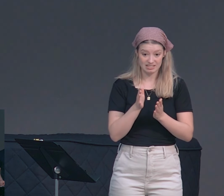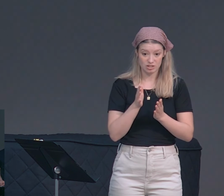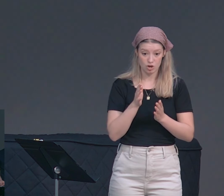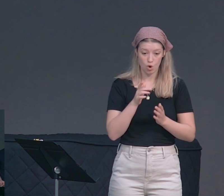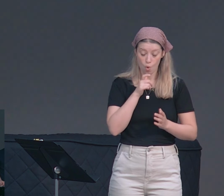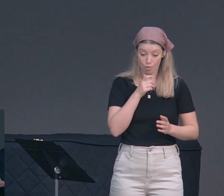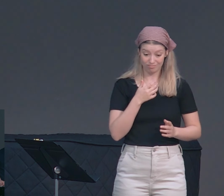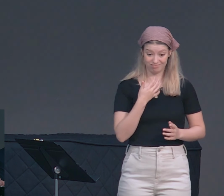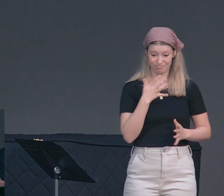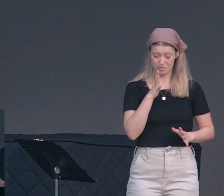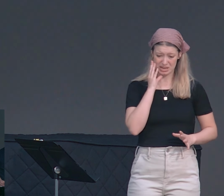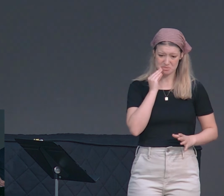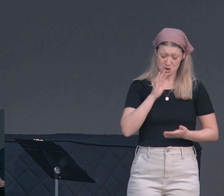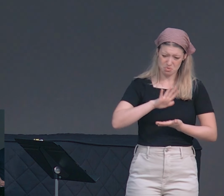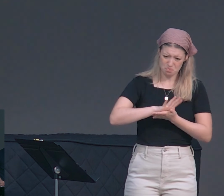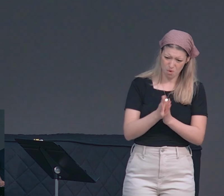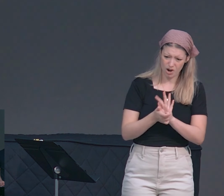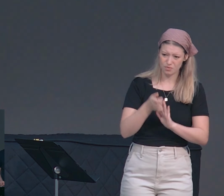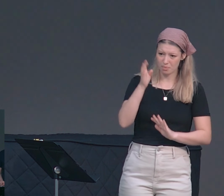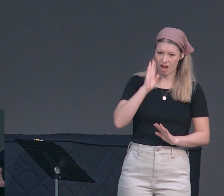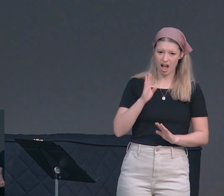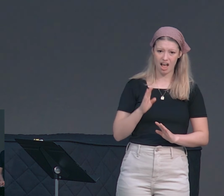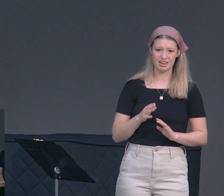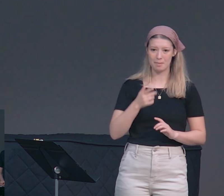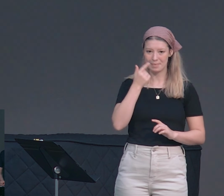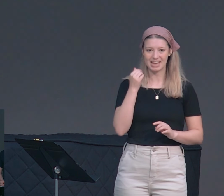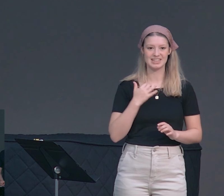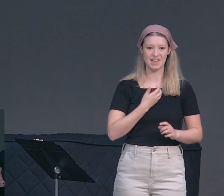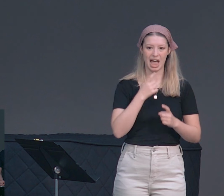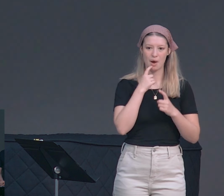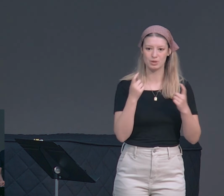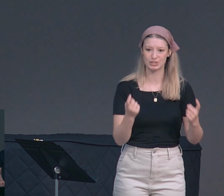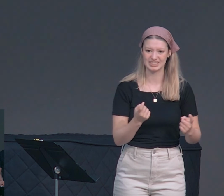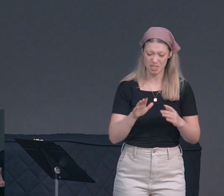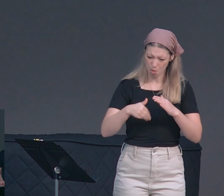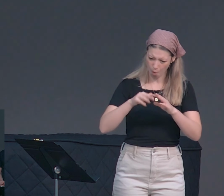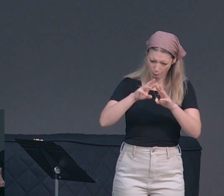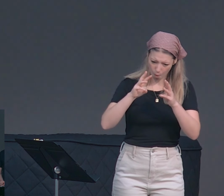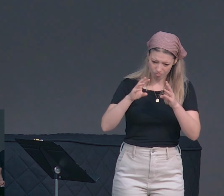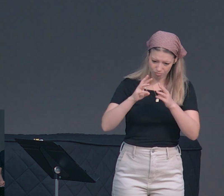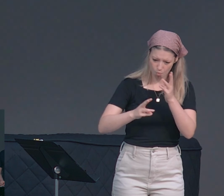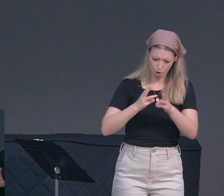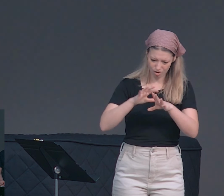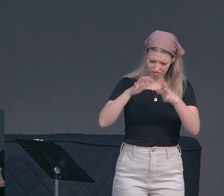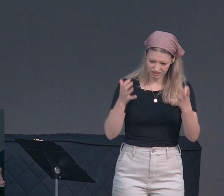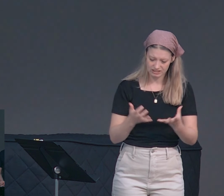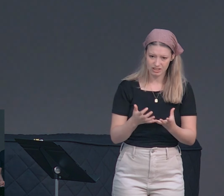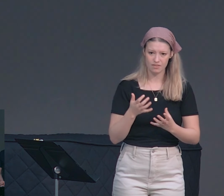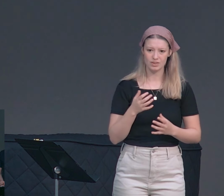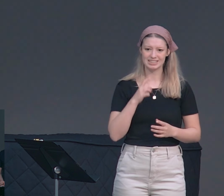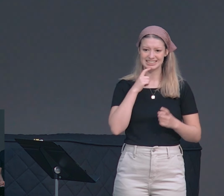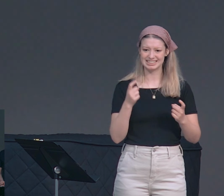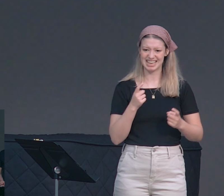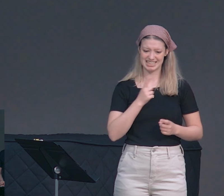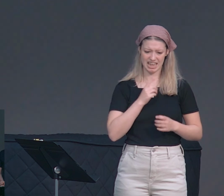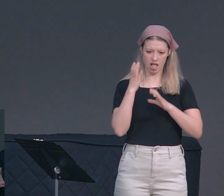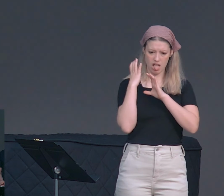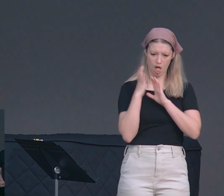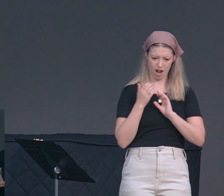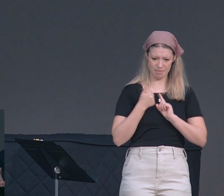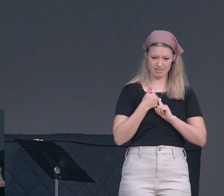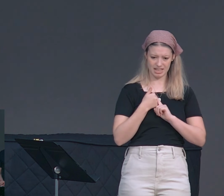being crushed by God under the weight of the sins of a world of rebels, take his